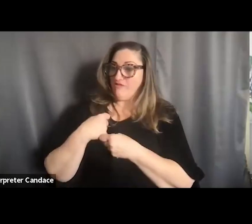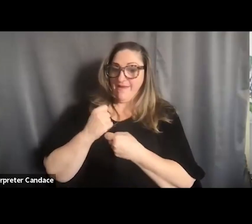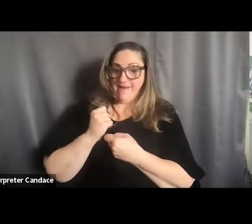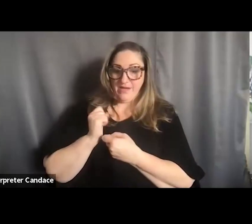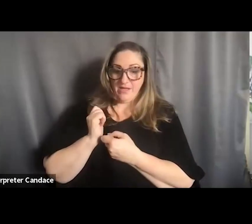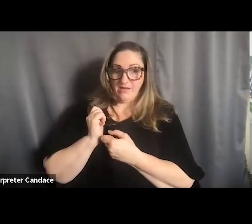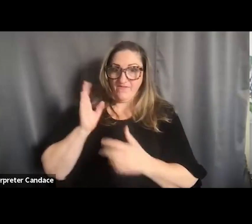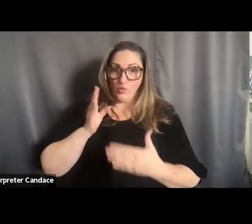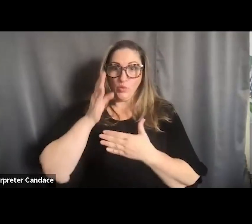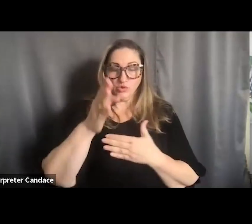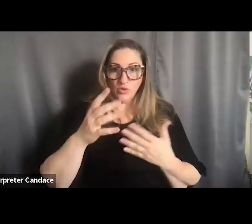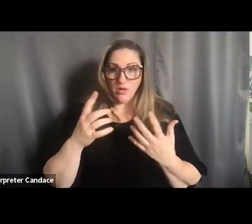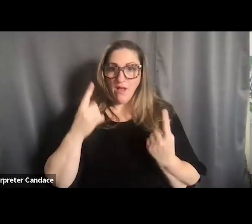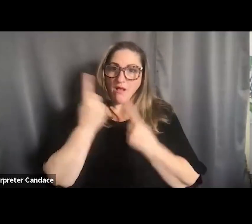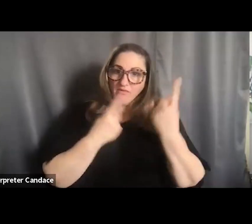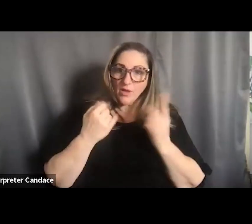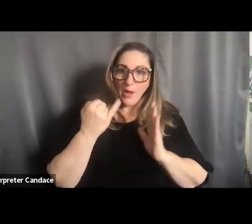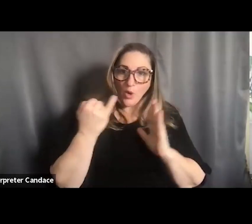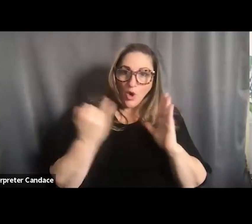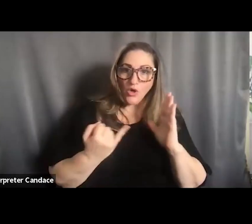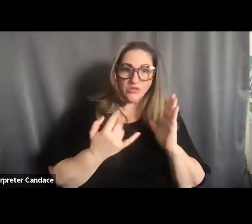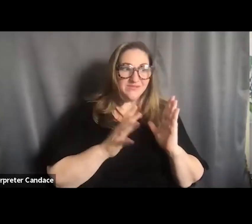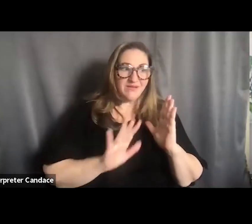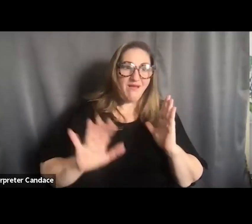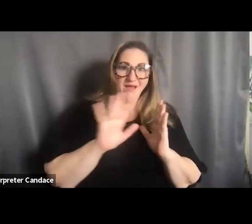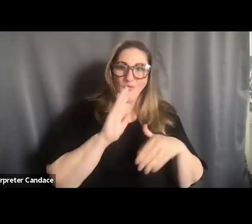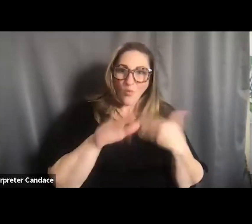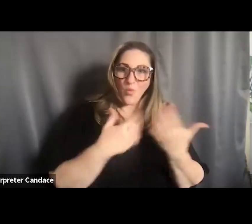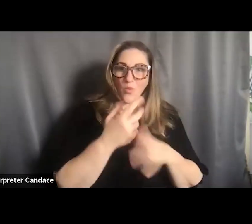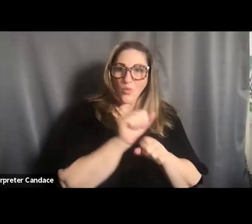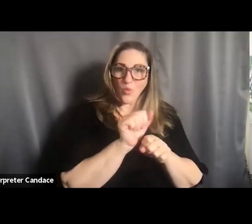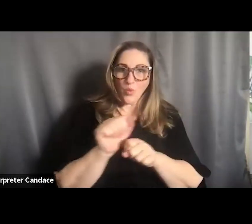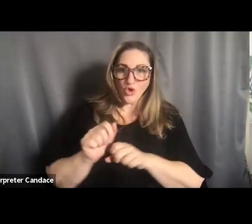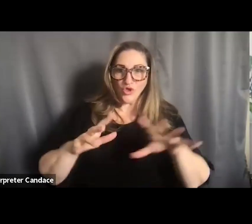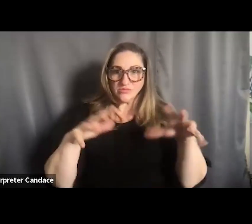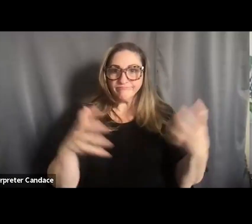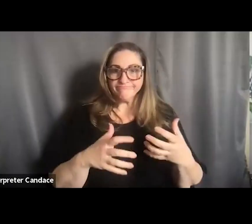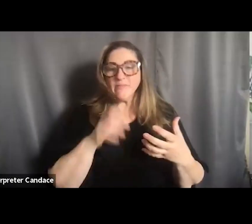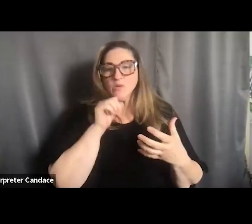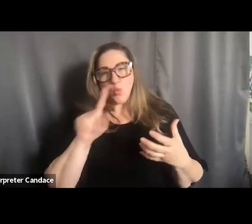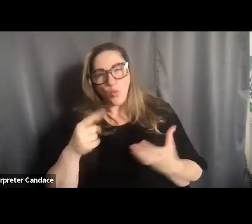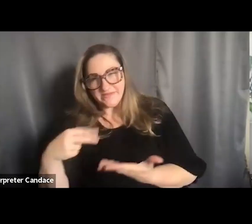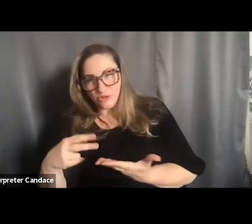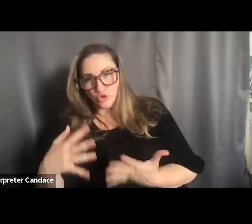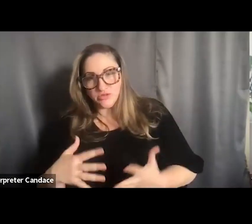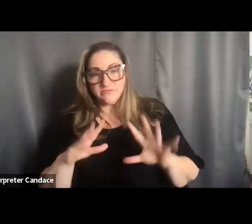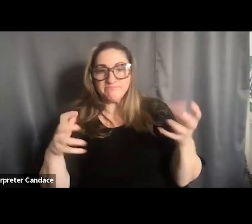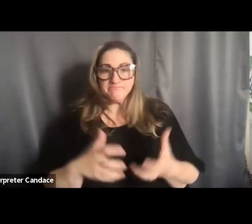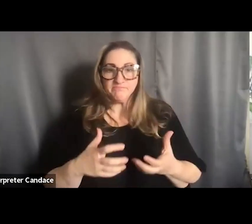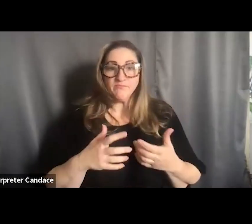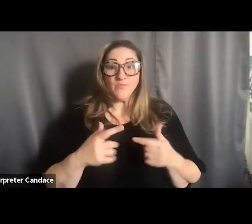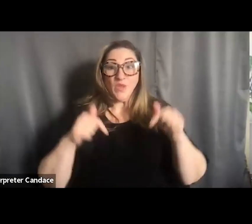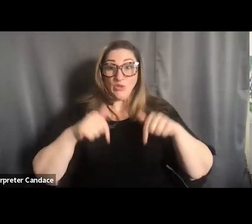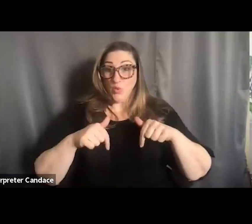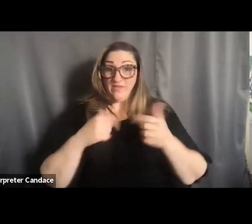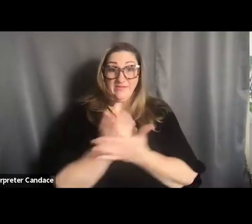thinking about arts workers was also deeply intertwined in thinking about the entire workforce. So our moment,